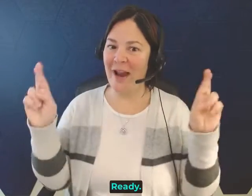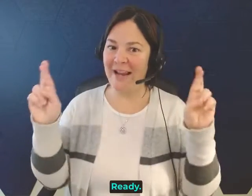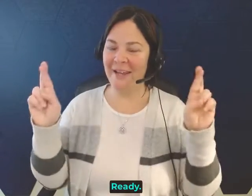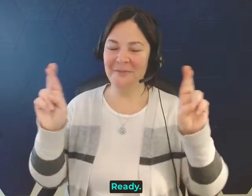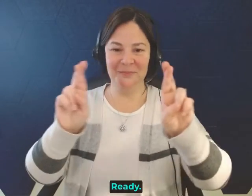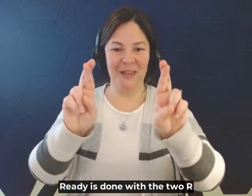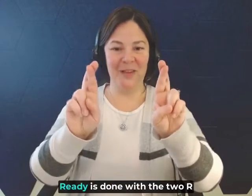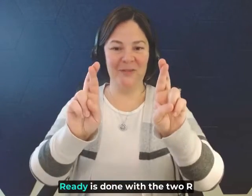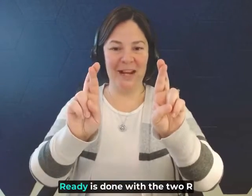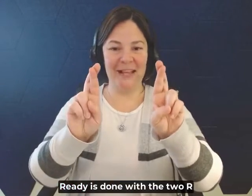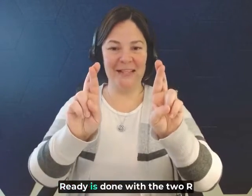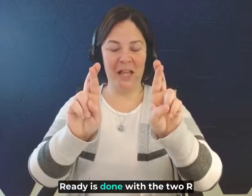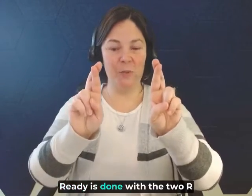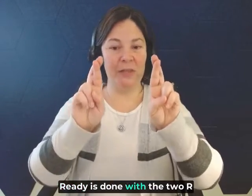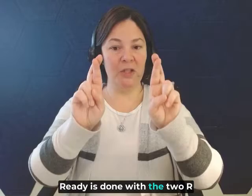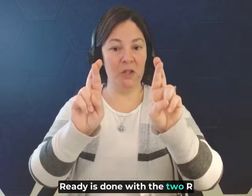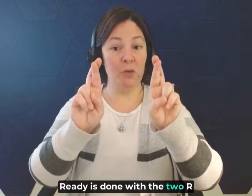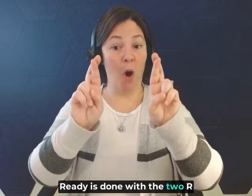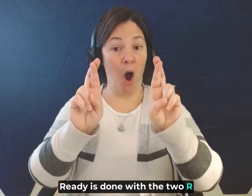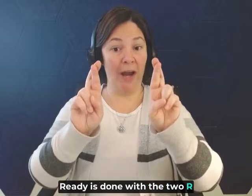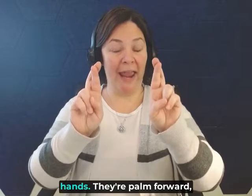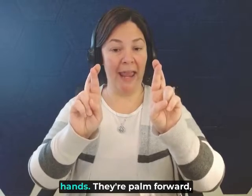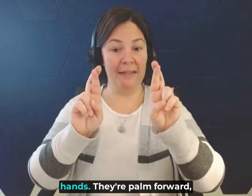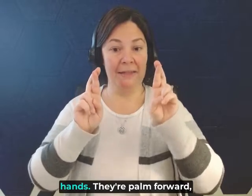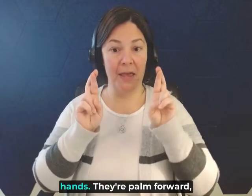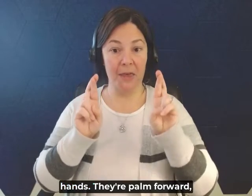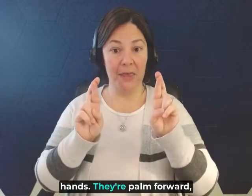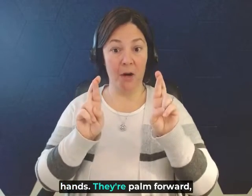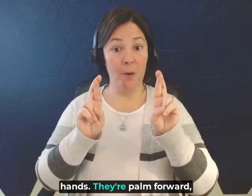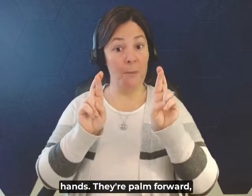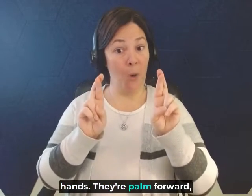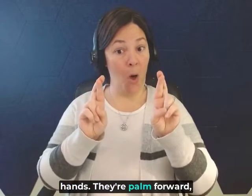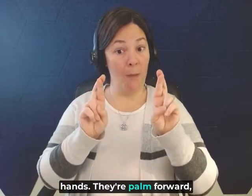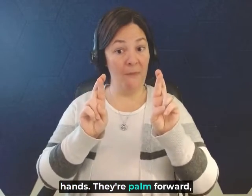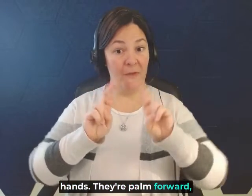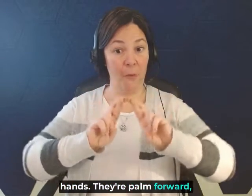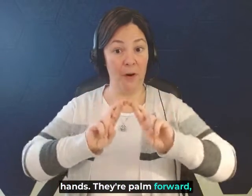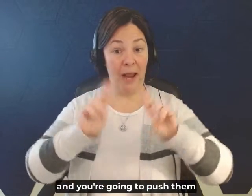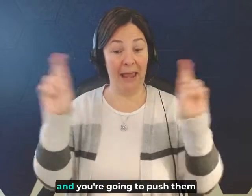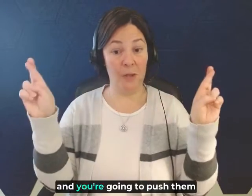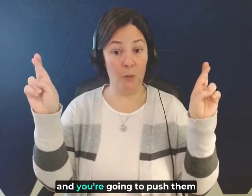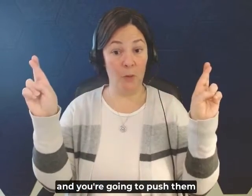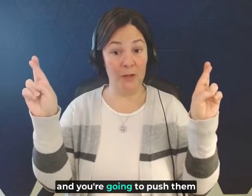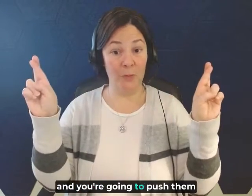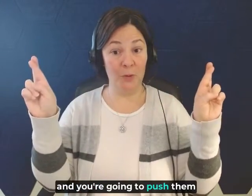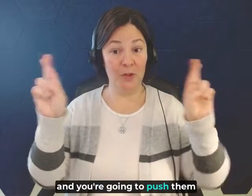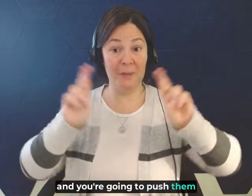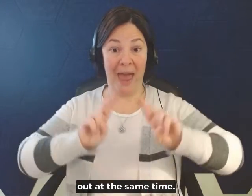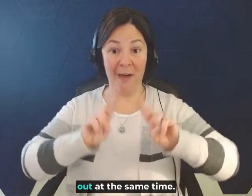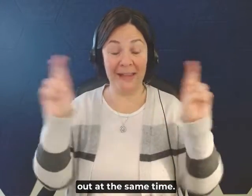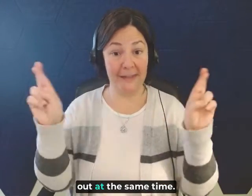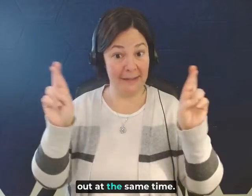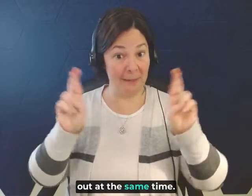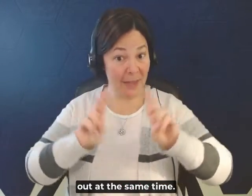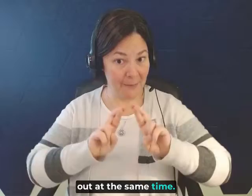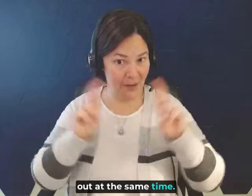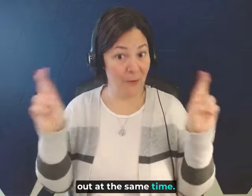Ready. Ready is done with the 2 R hands. They're palm forward and you're going to push them out at the same time.